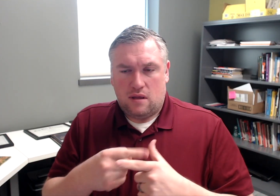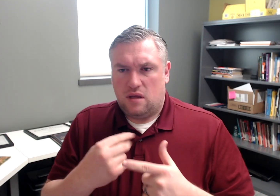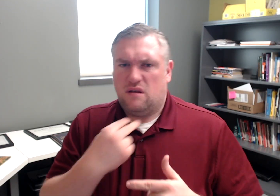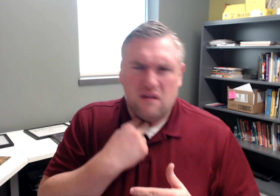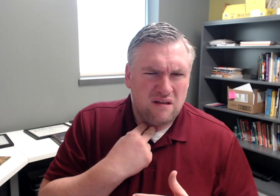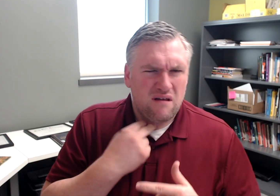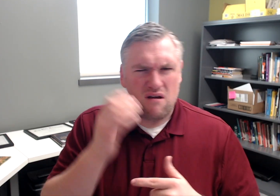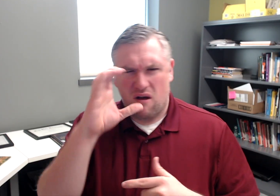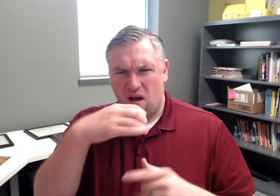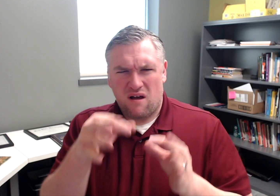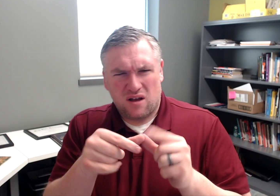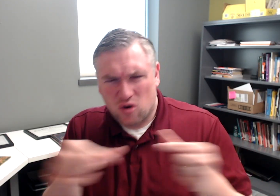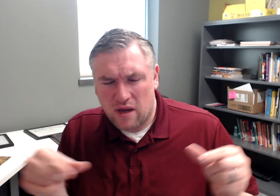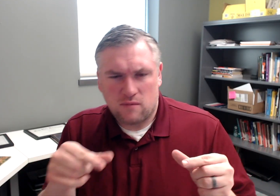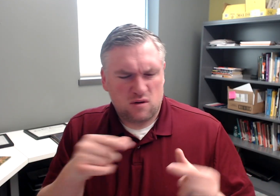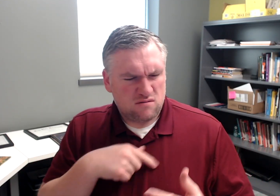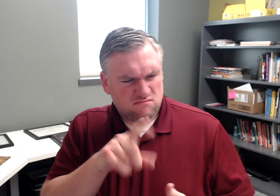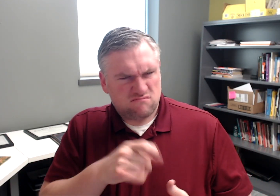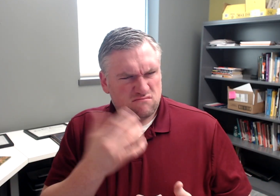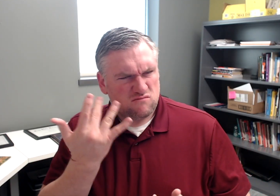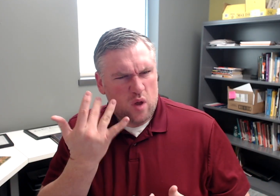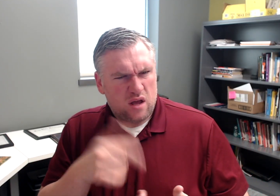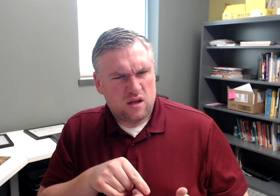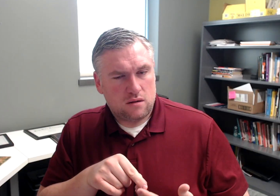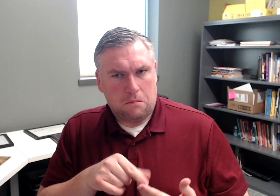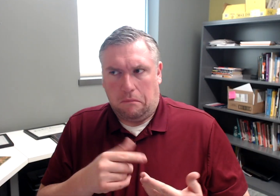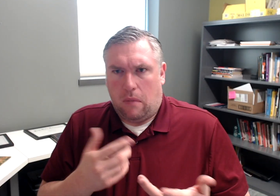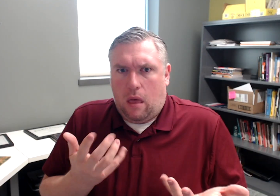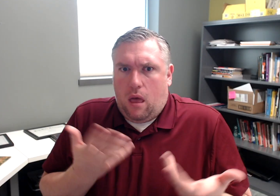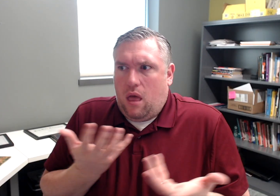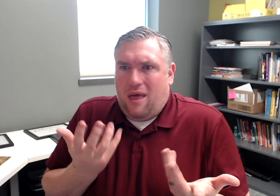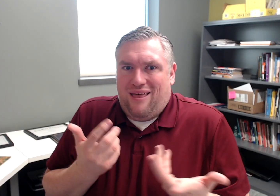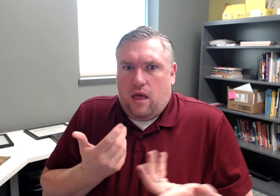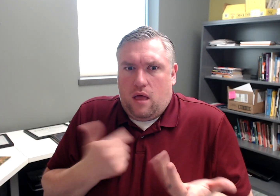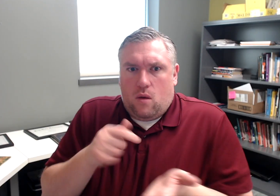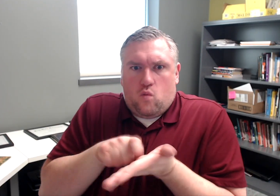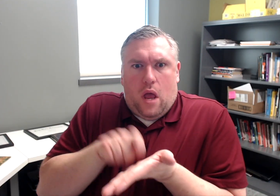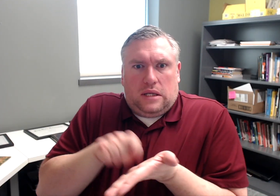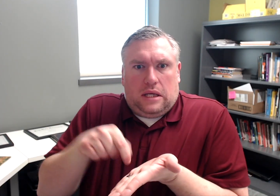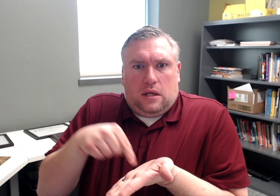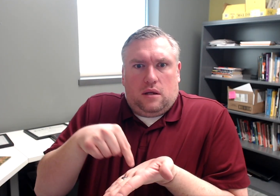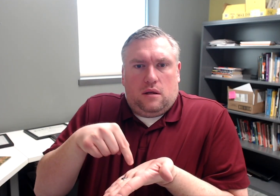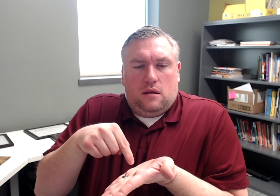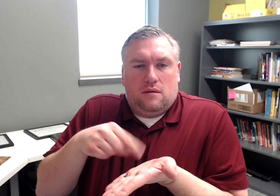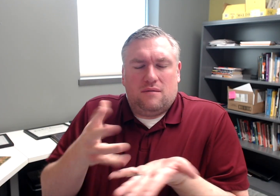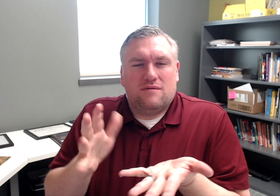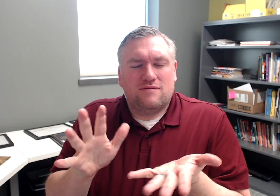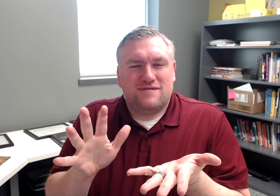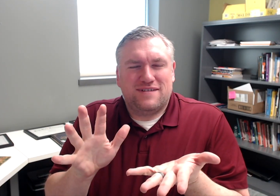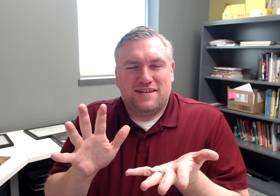think through. They get stuck. The grammar's odd. And I ask them why, and it's like, well, I just started writing.